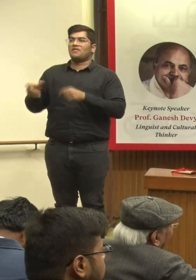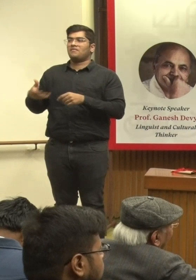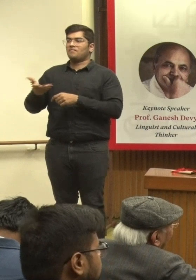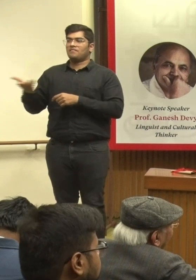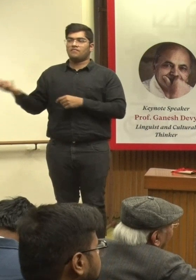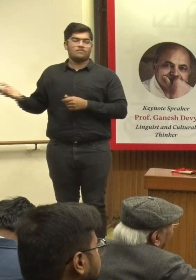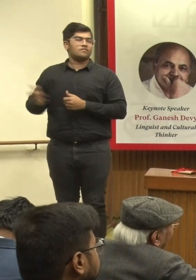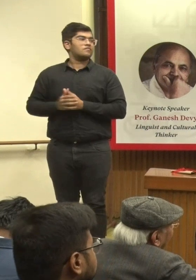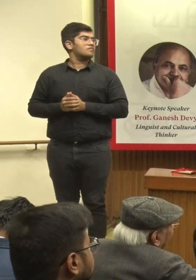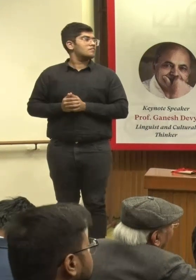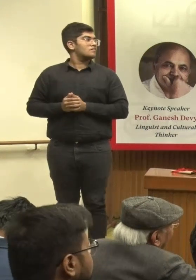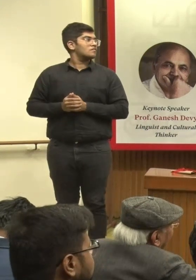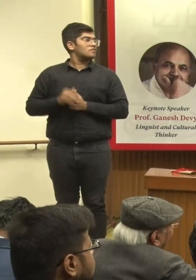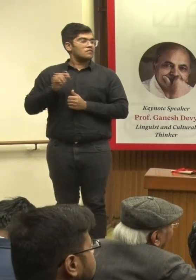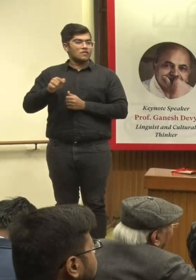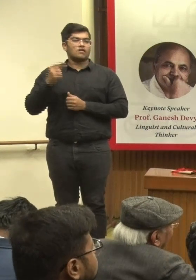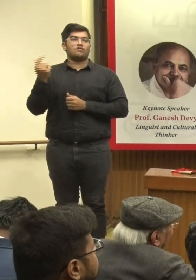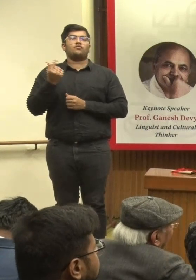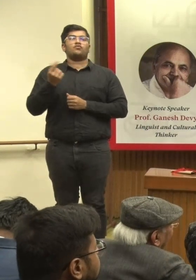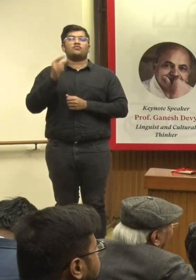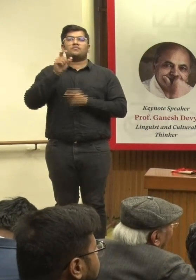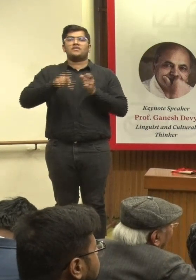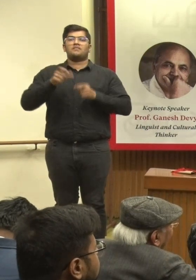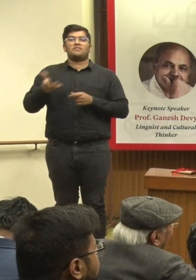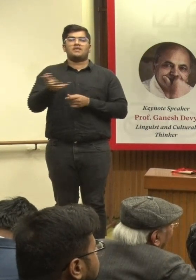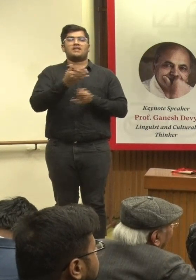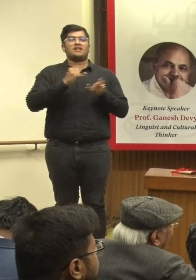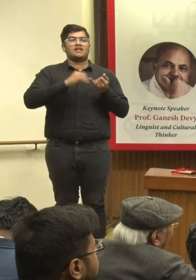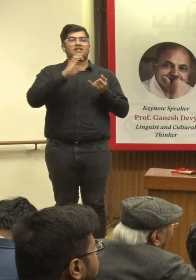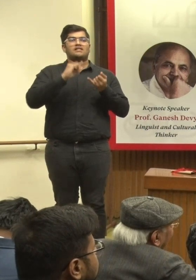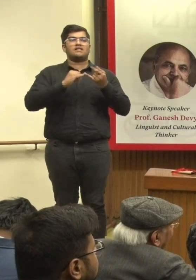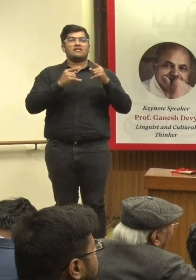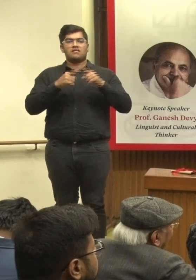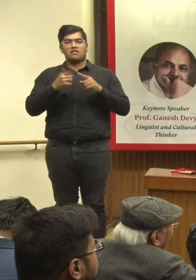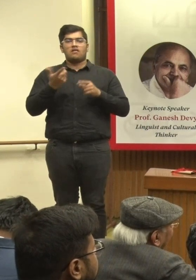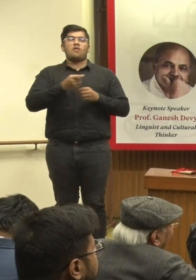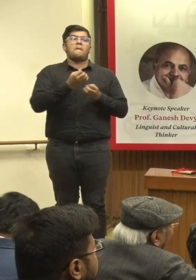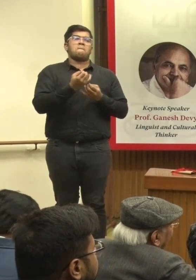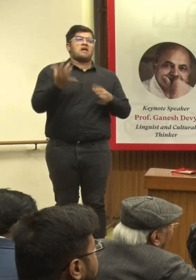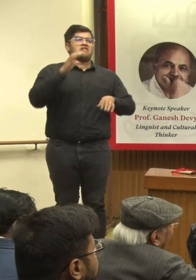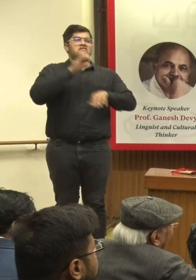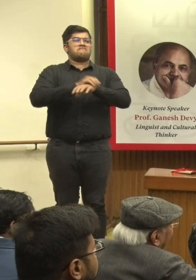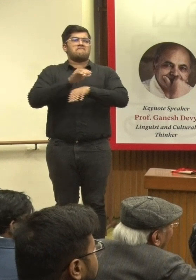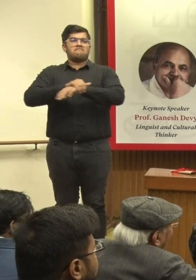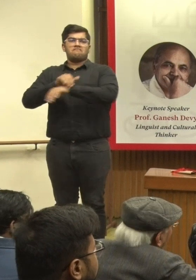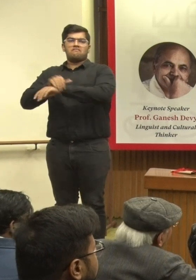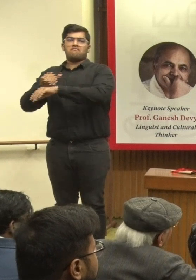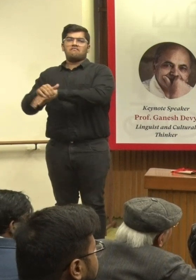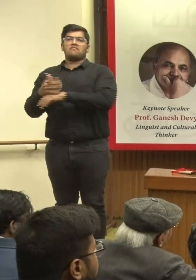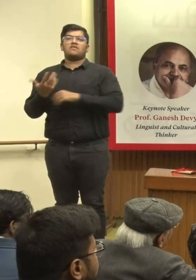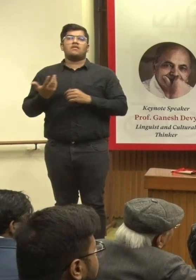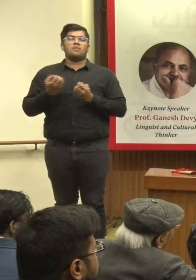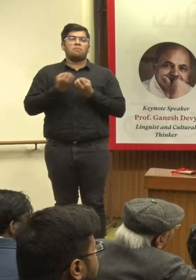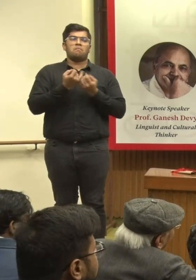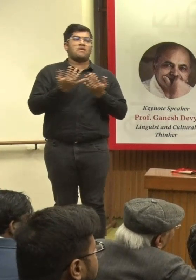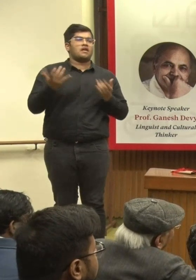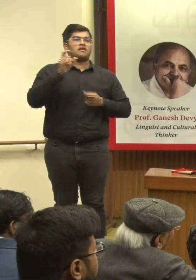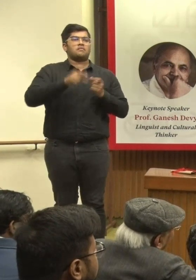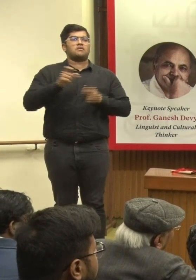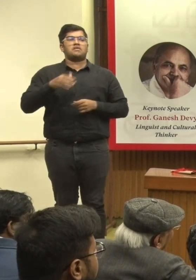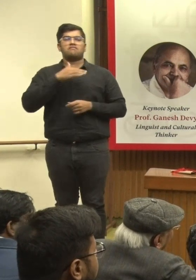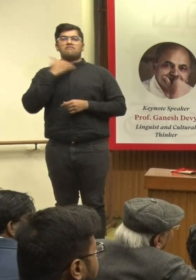goods traders use these people, and many of them ended up in custody. In custody, police custody, many of them have